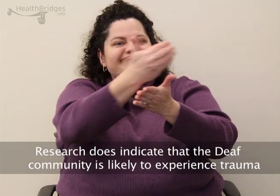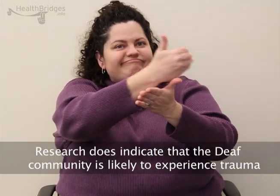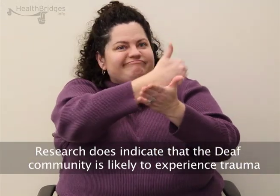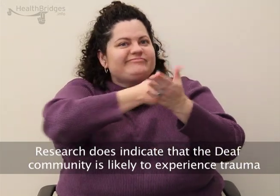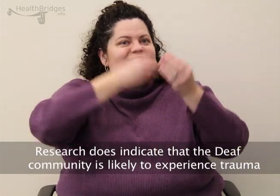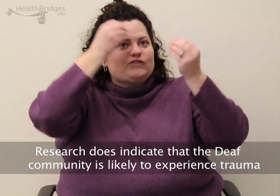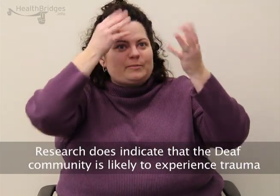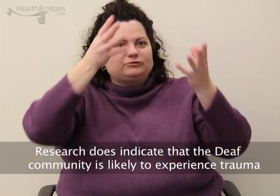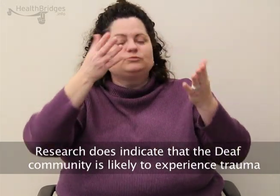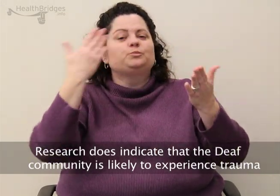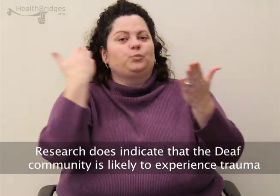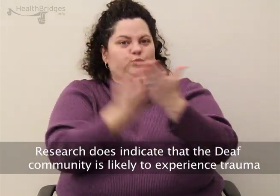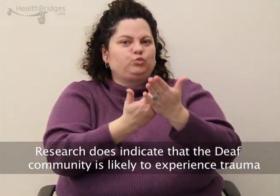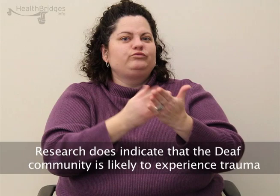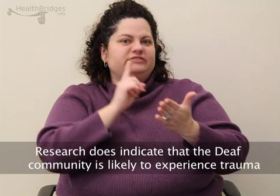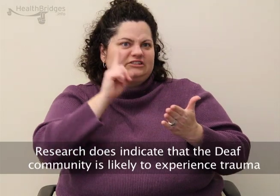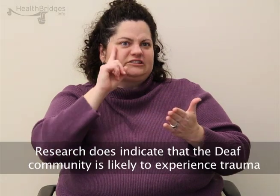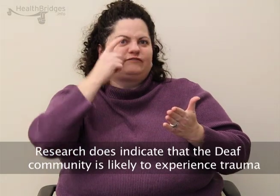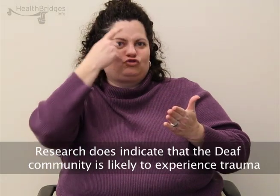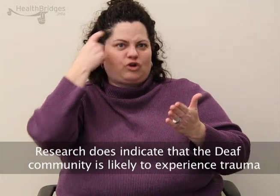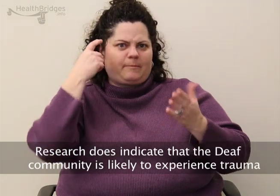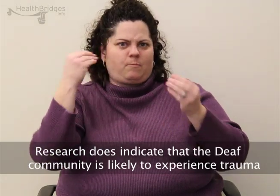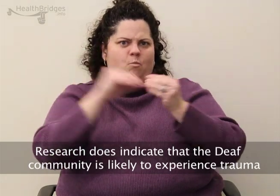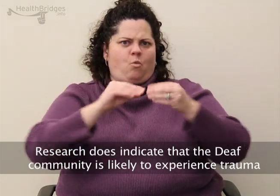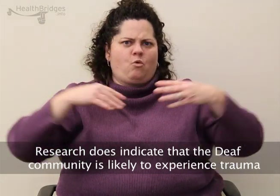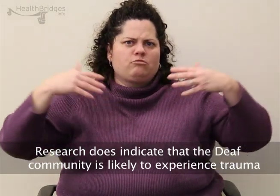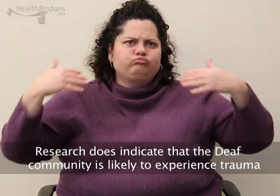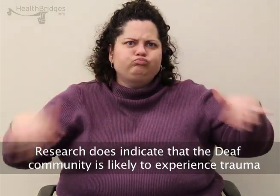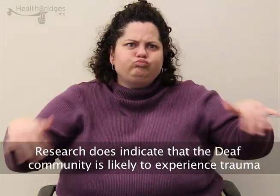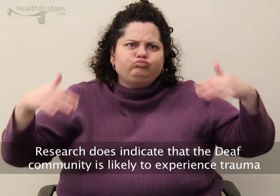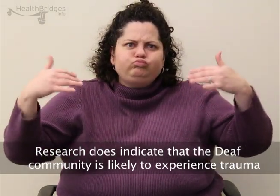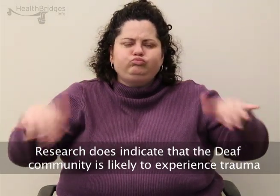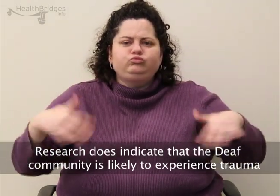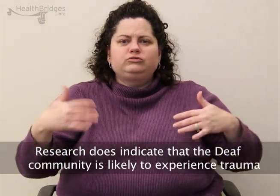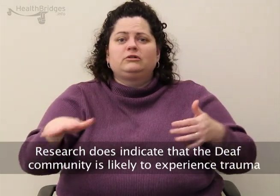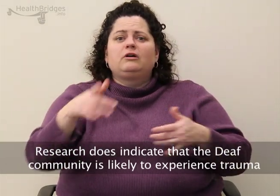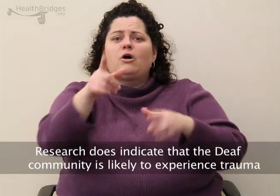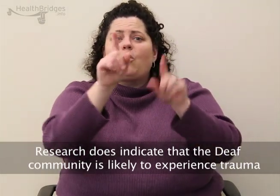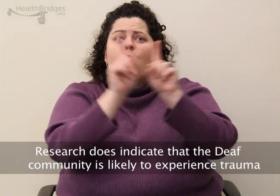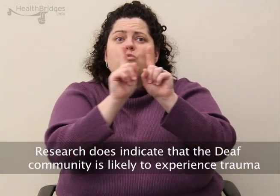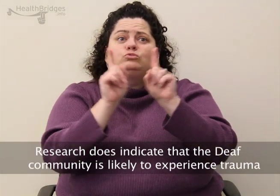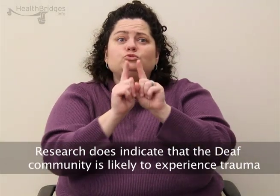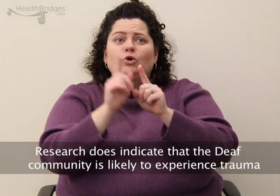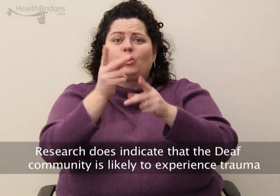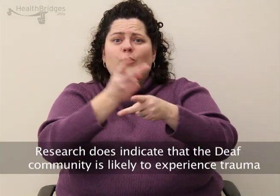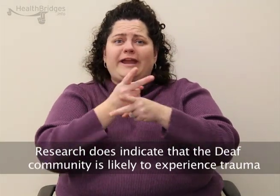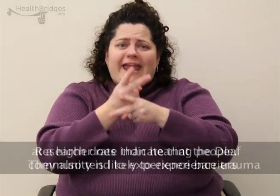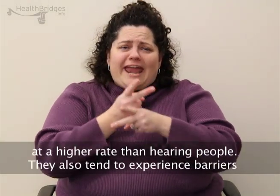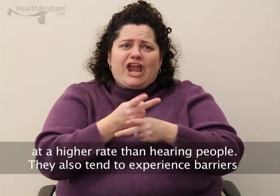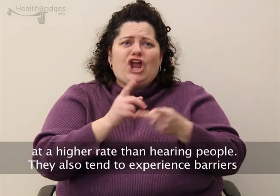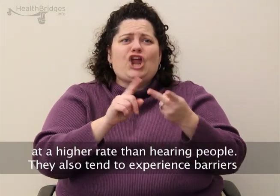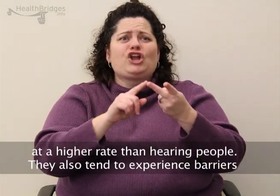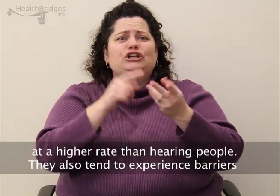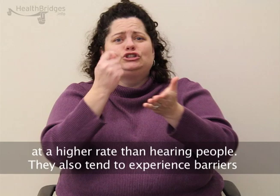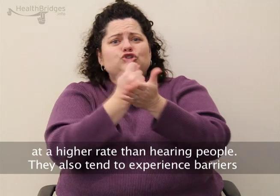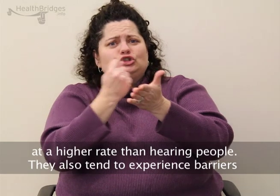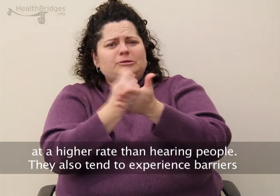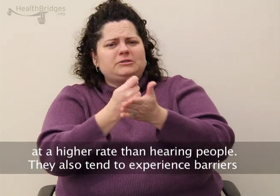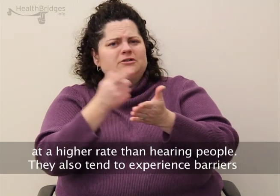Research does indicate that the deaf community is likely to experience trauma at a higher rate than hearing